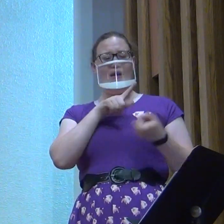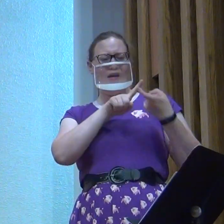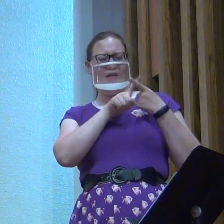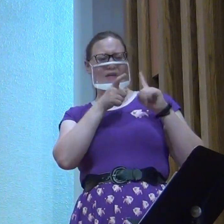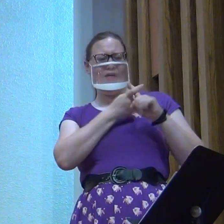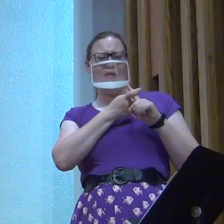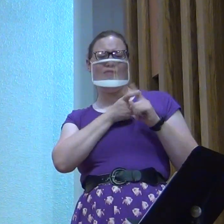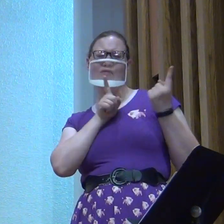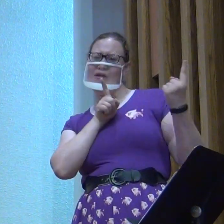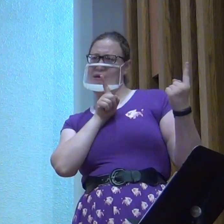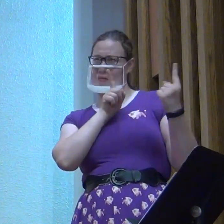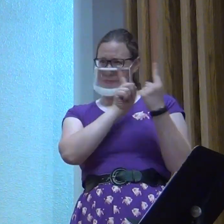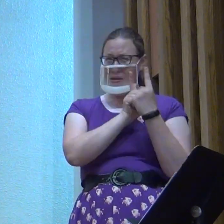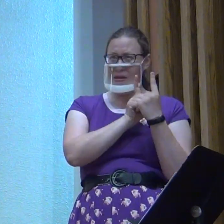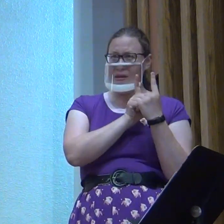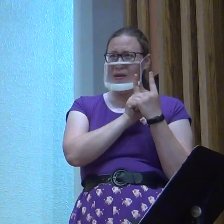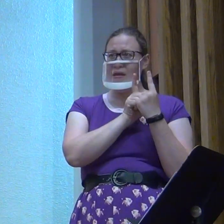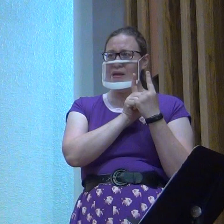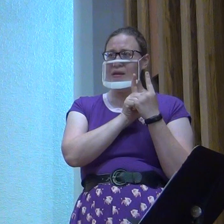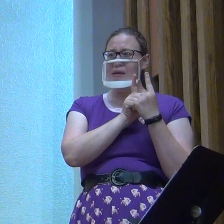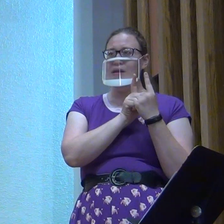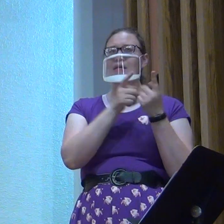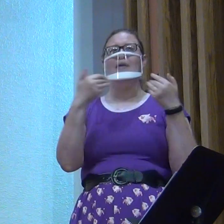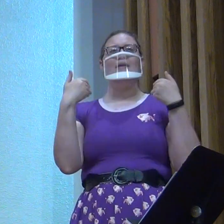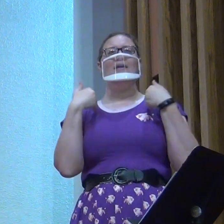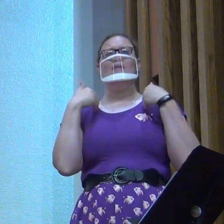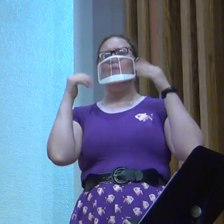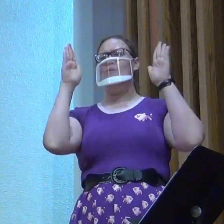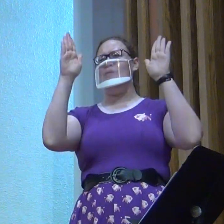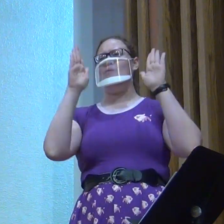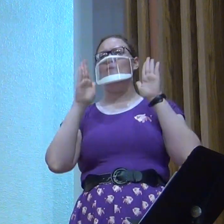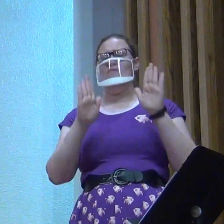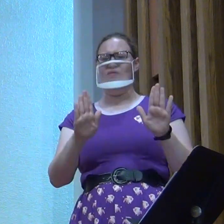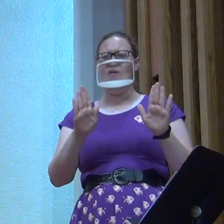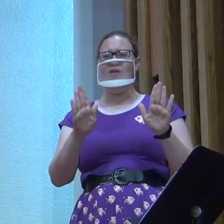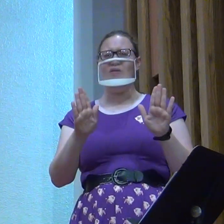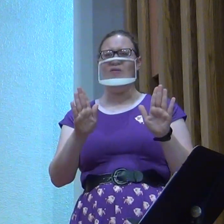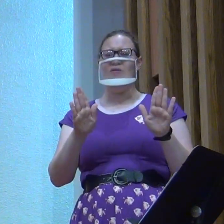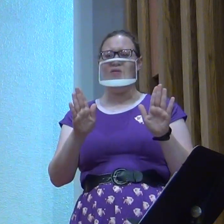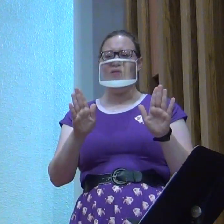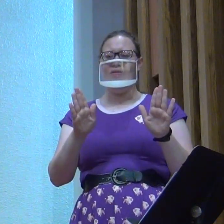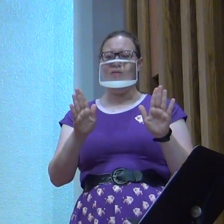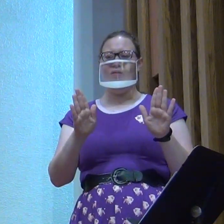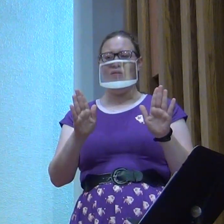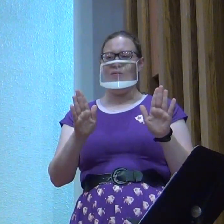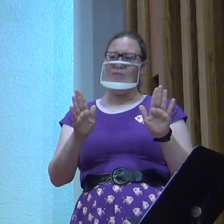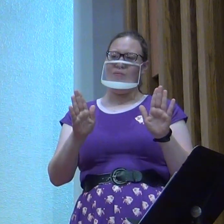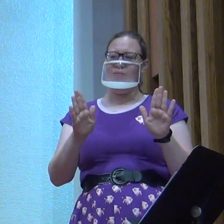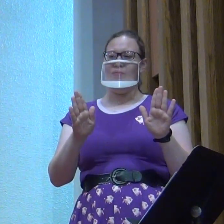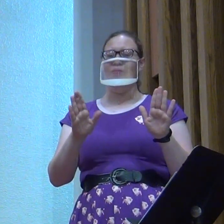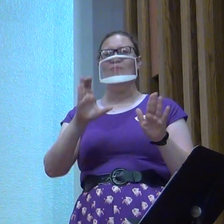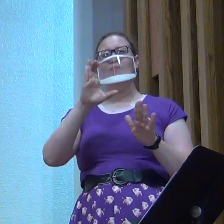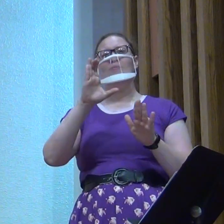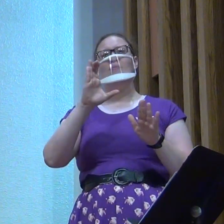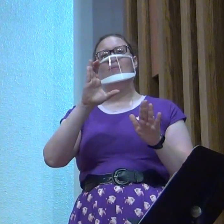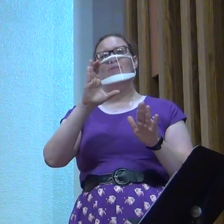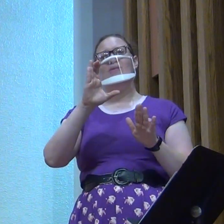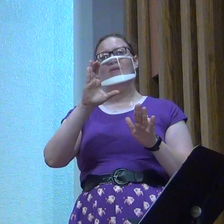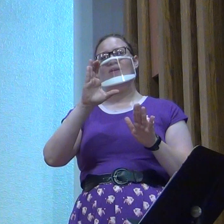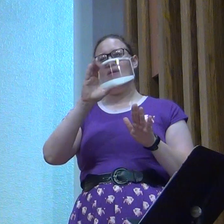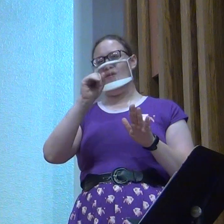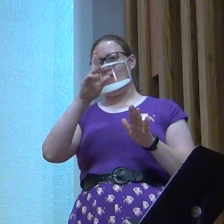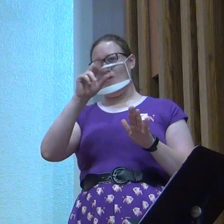mine recently. We were having a wonderful piece of caramel apple